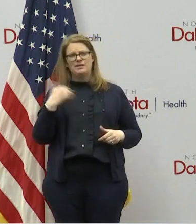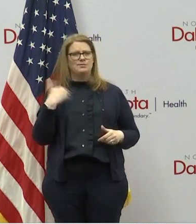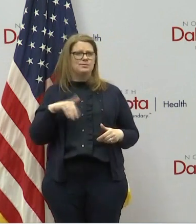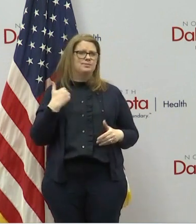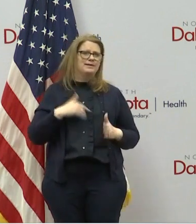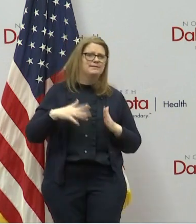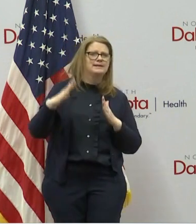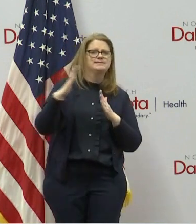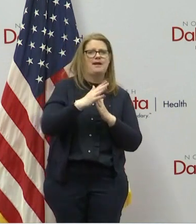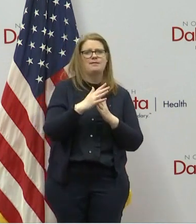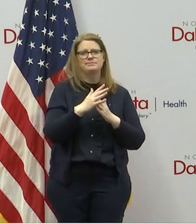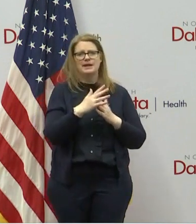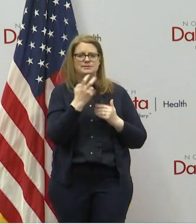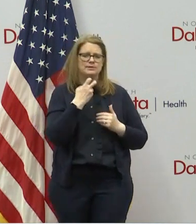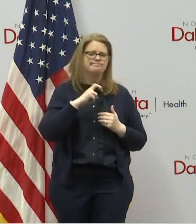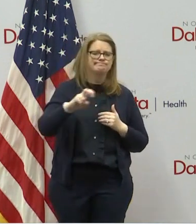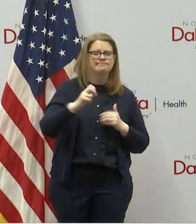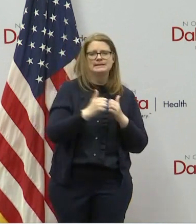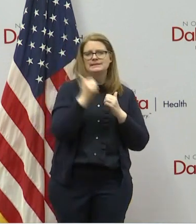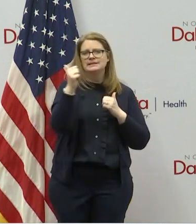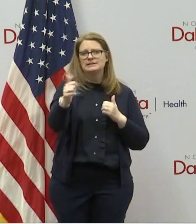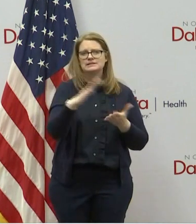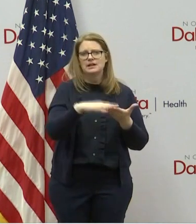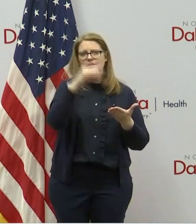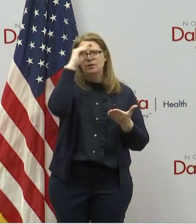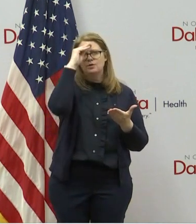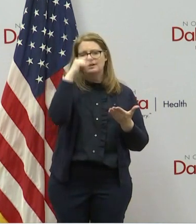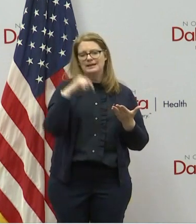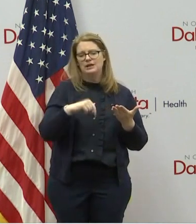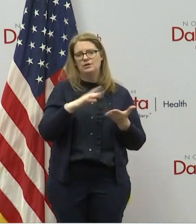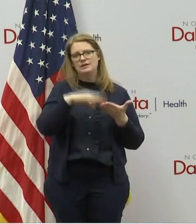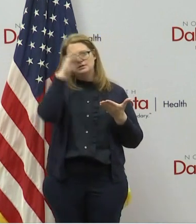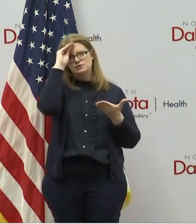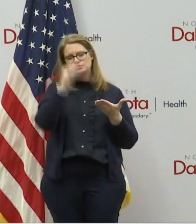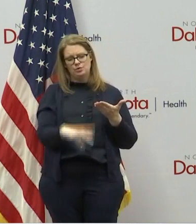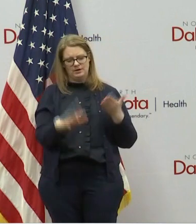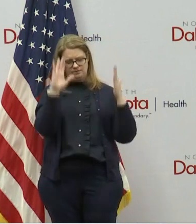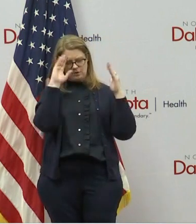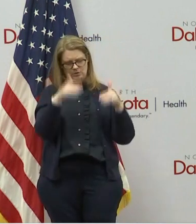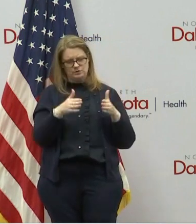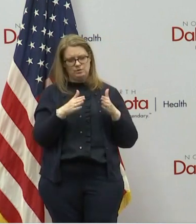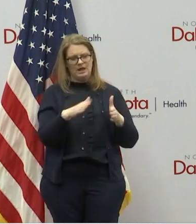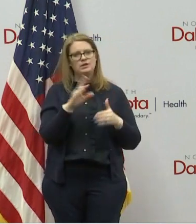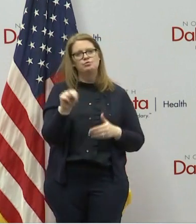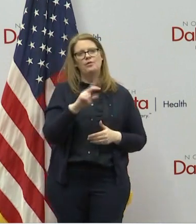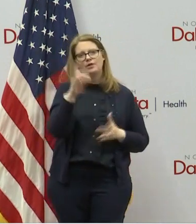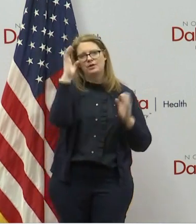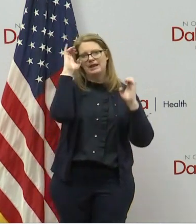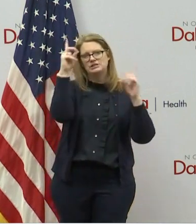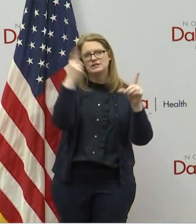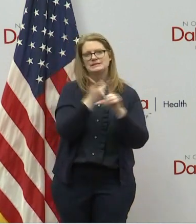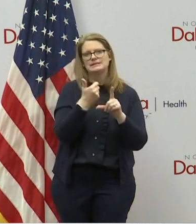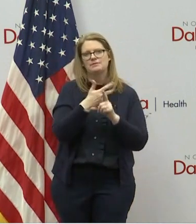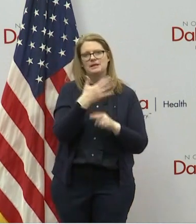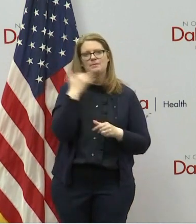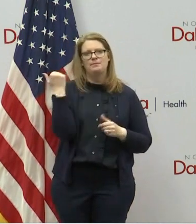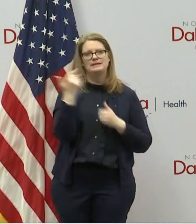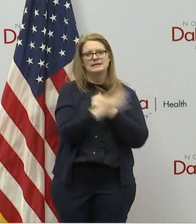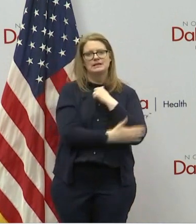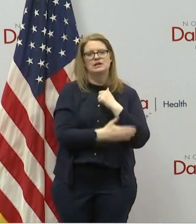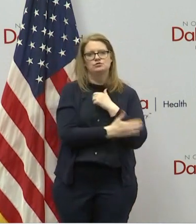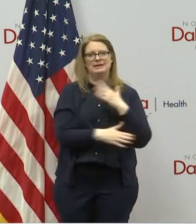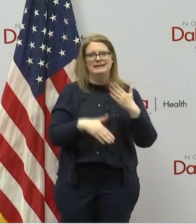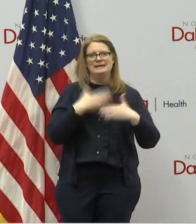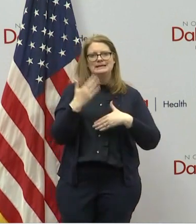that learning and figure out how, in a student-centric way, we can have North Dakota education be the best in the country.